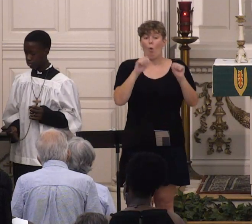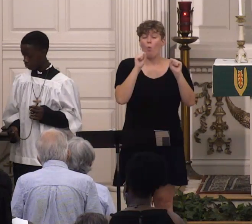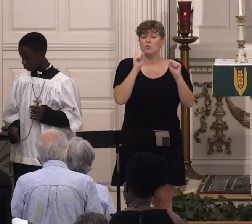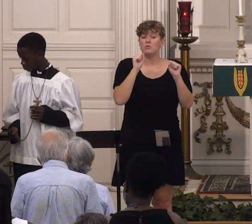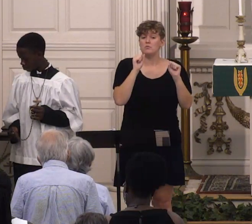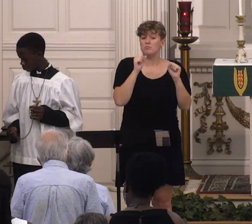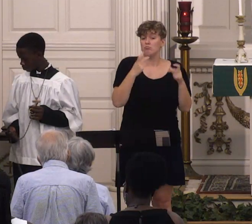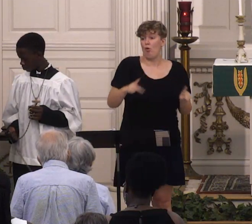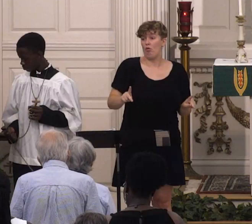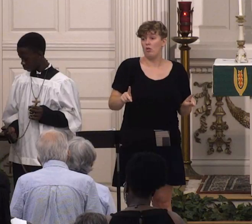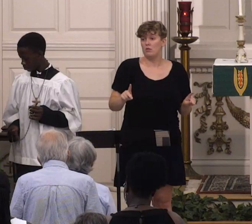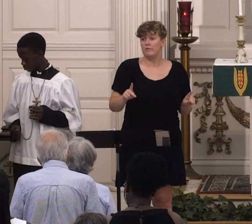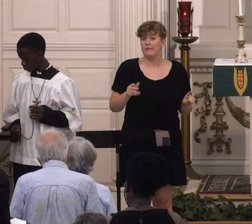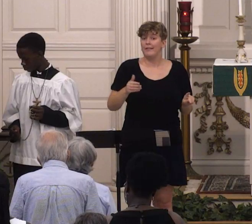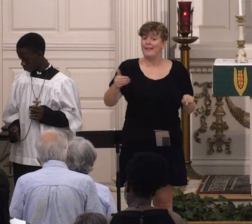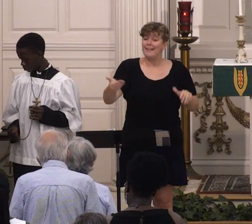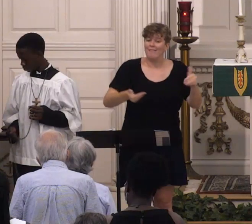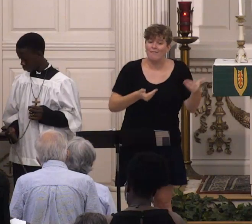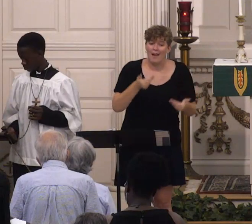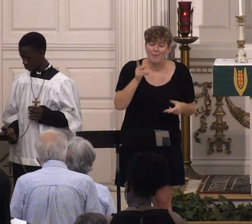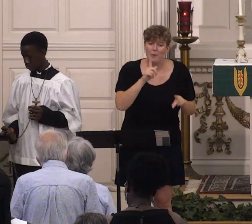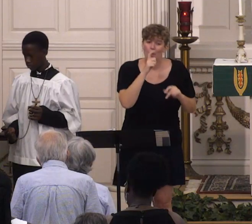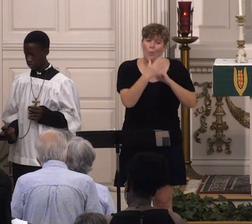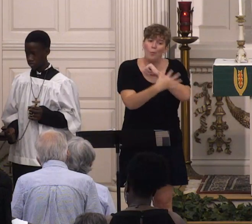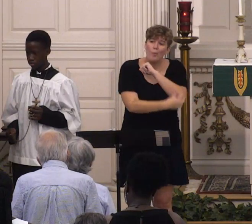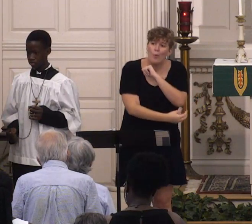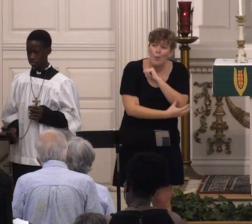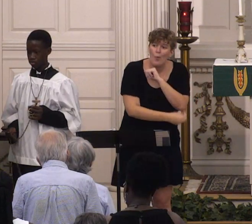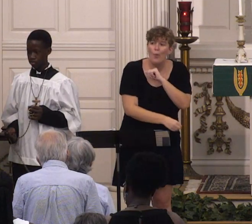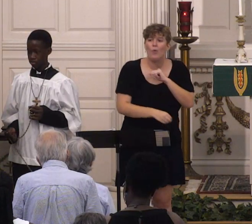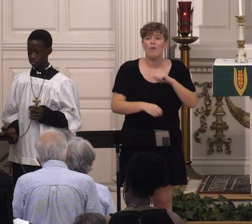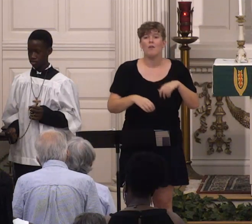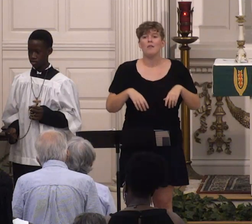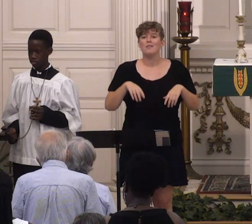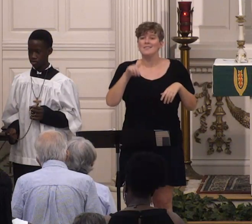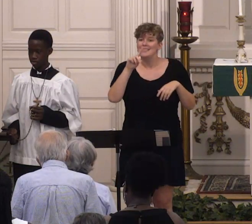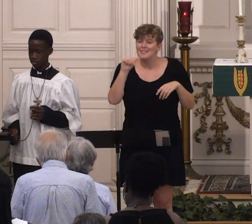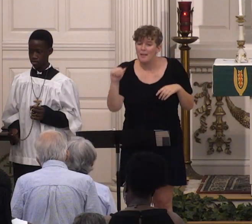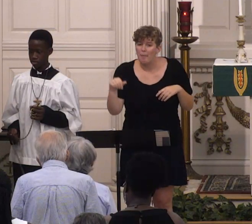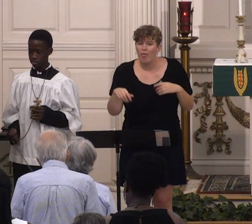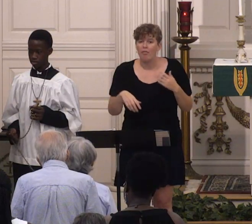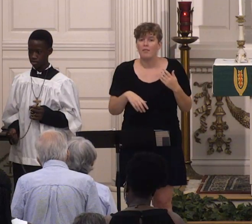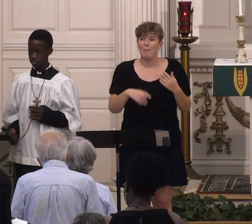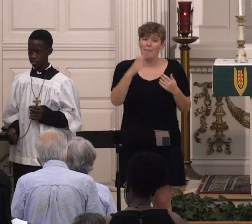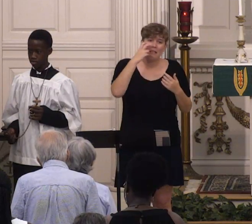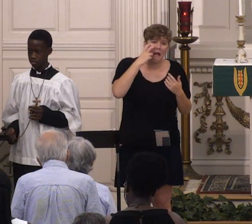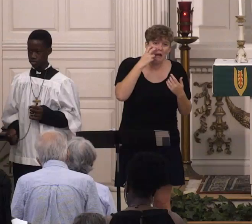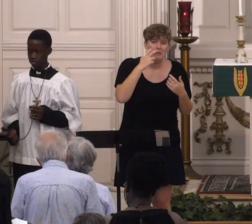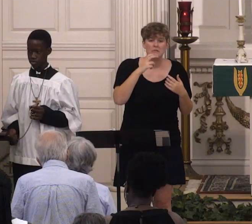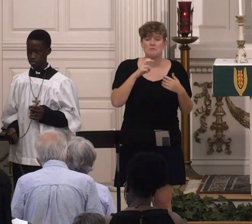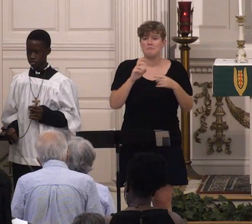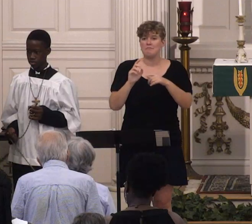banquet, invite the poor, the crippled, the lame, the blind.